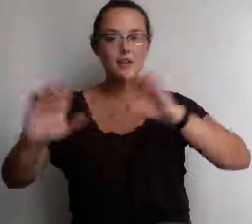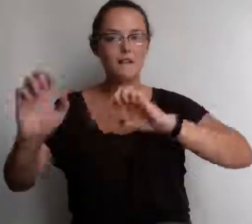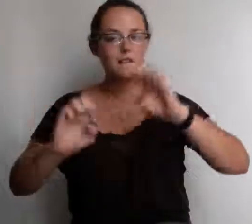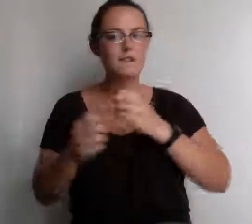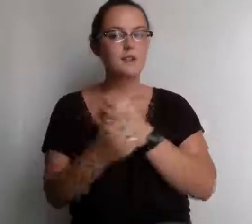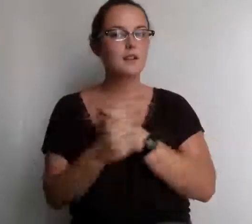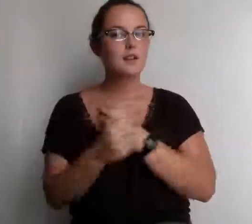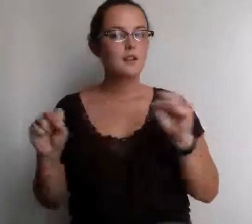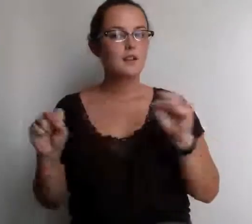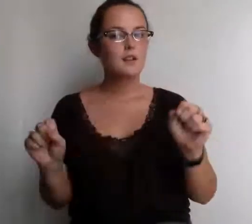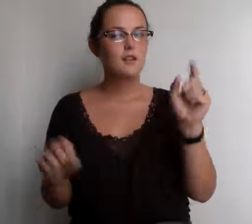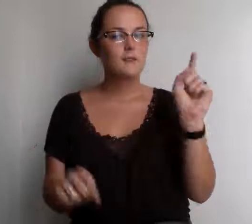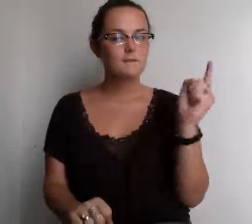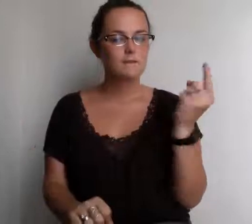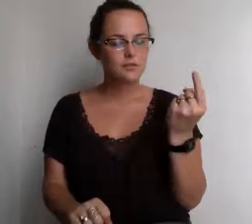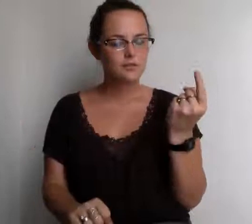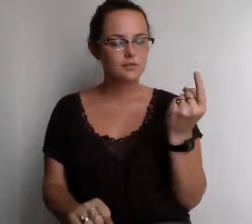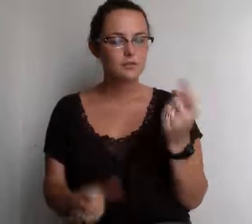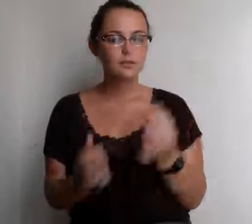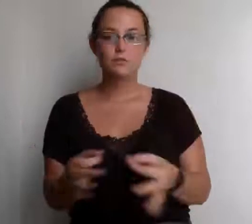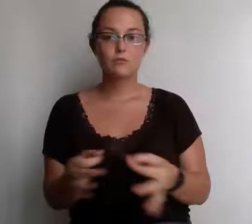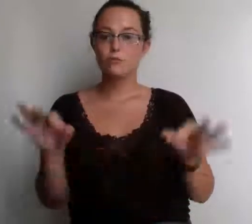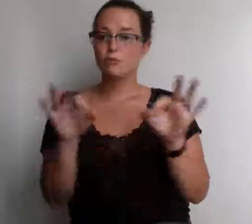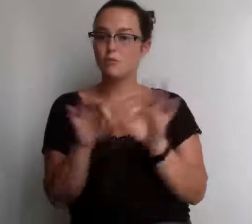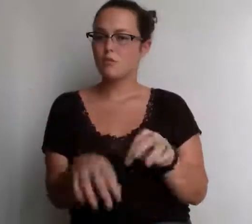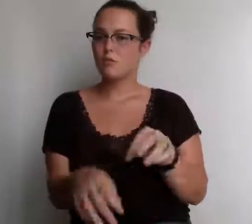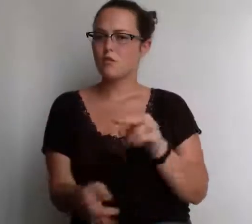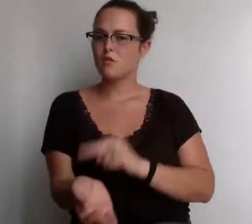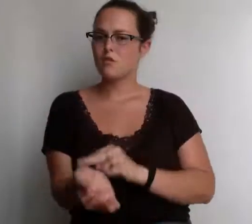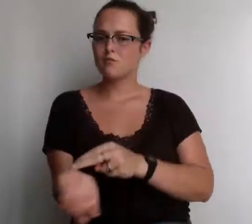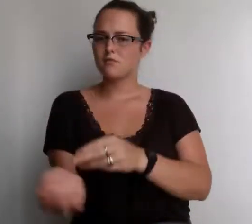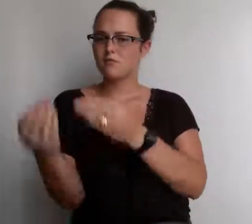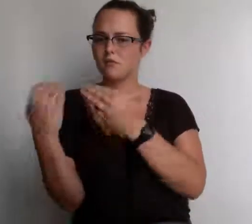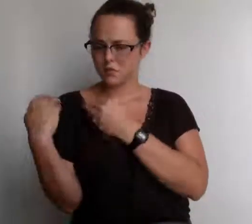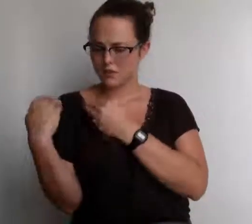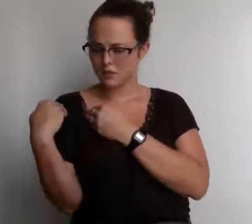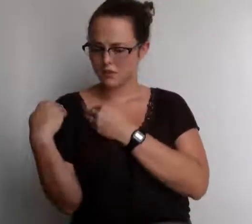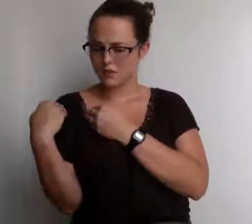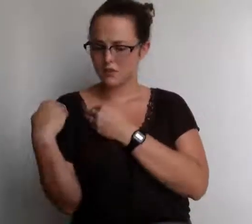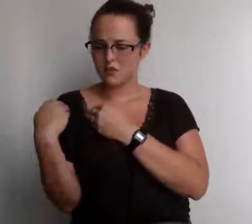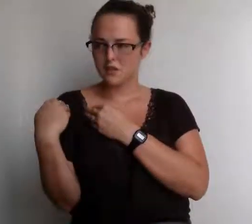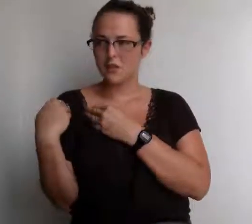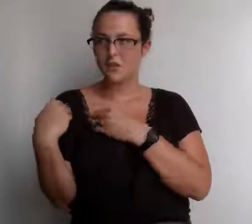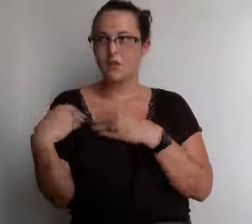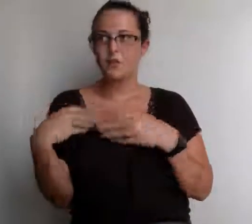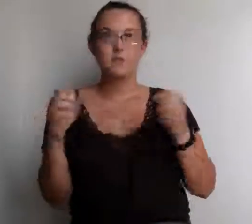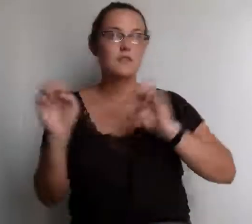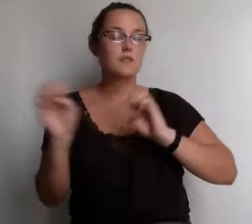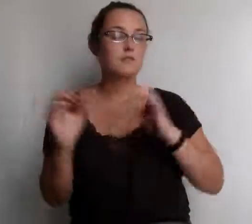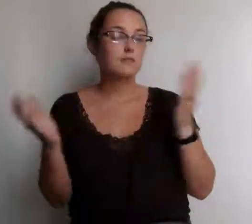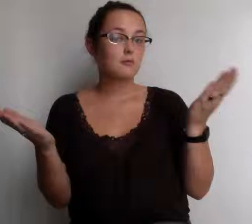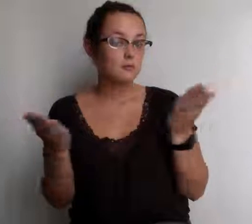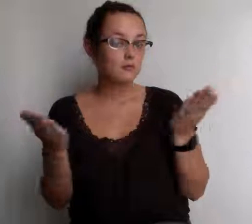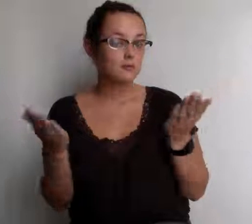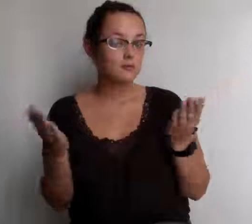assessment is an important nursing responsibility. Remember, assessment is the first step in the nursing process. Health assessment includes